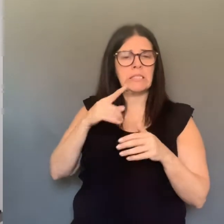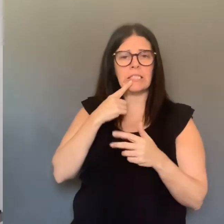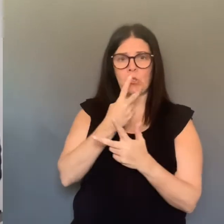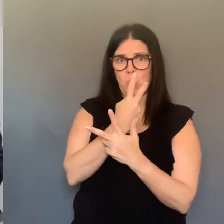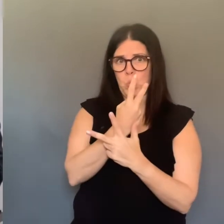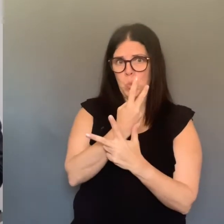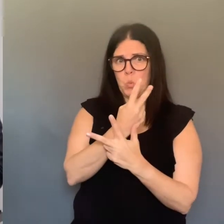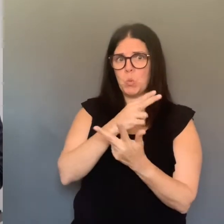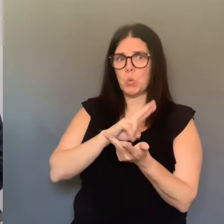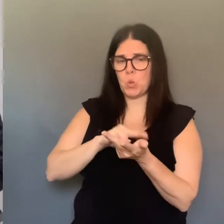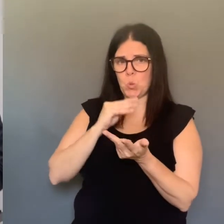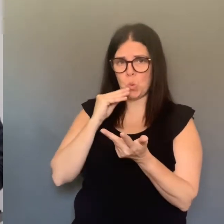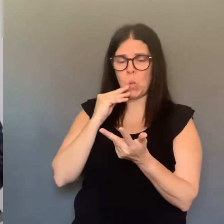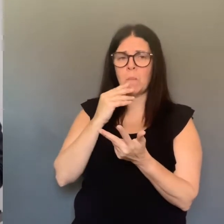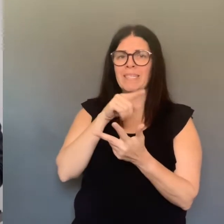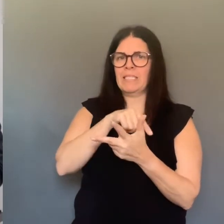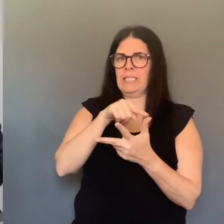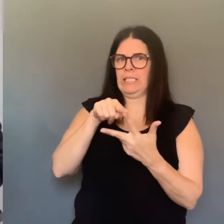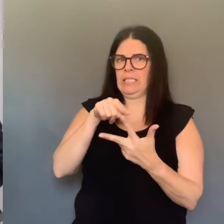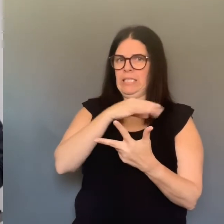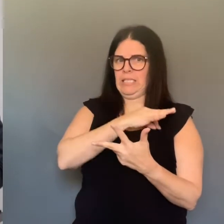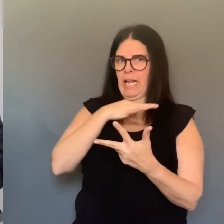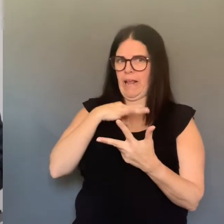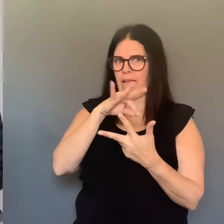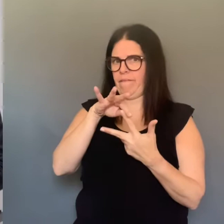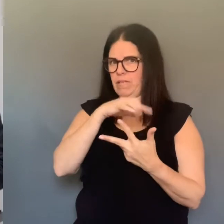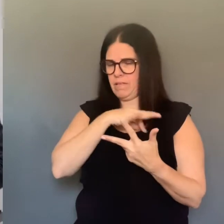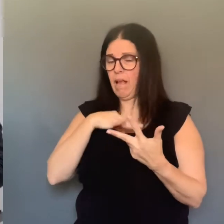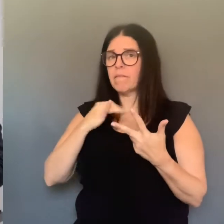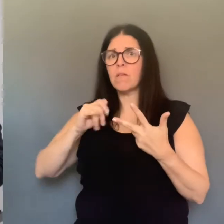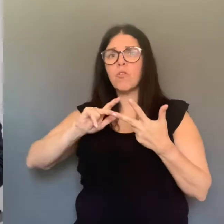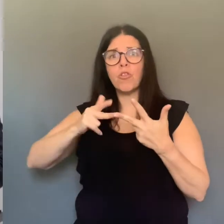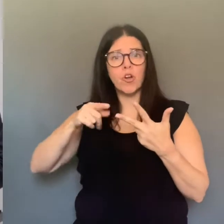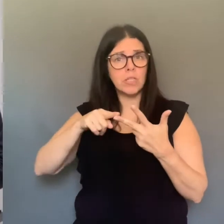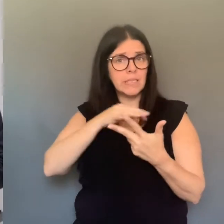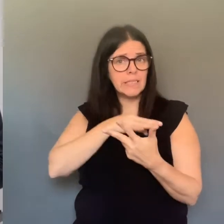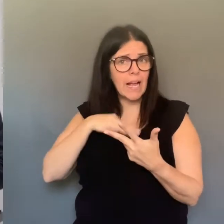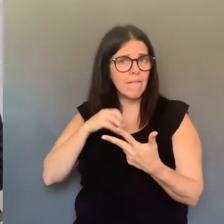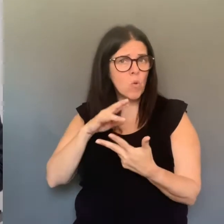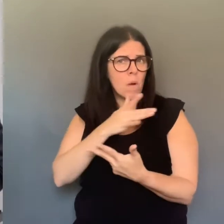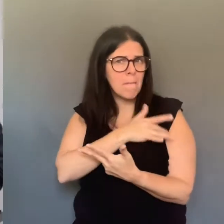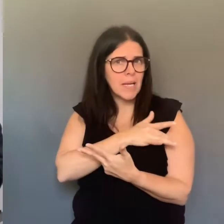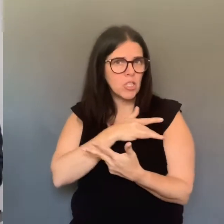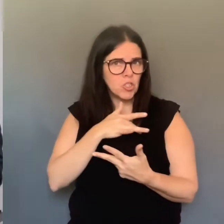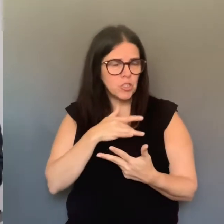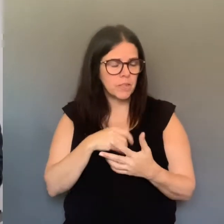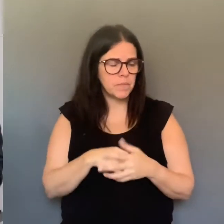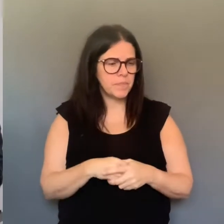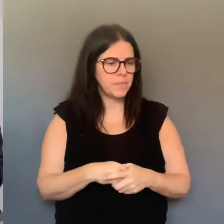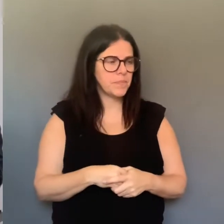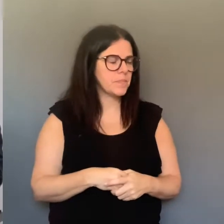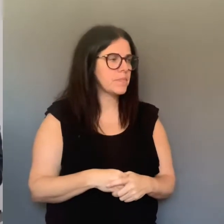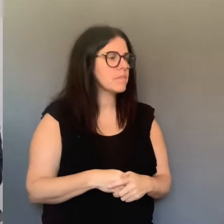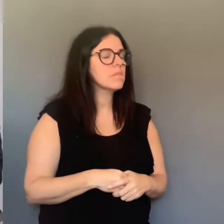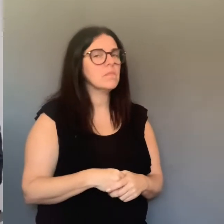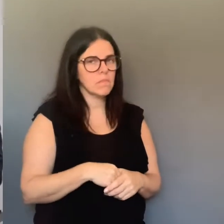that's been infected? So right now we're patient. It is a staff,